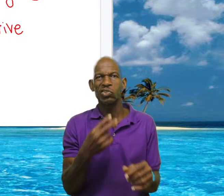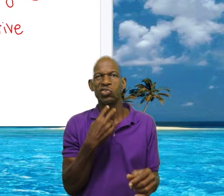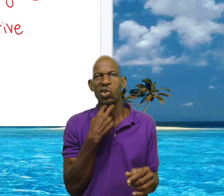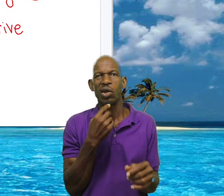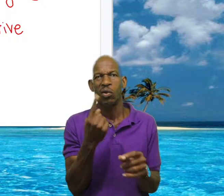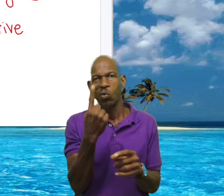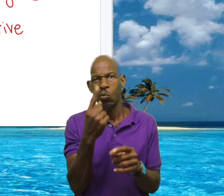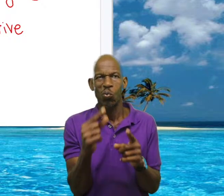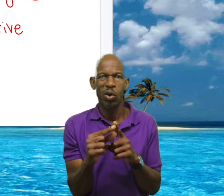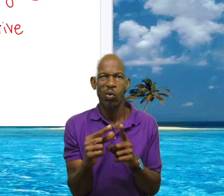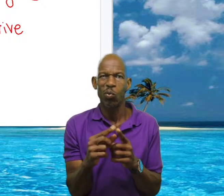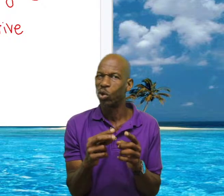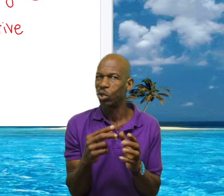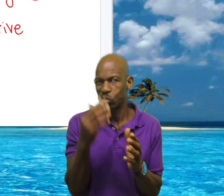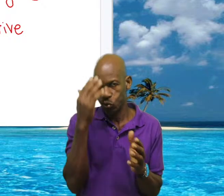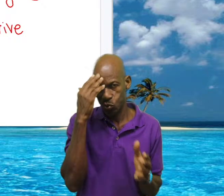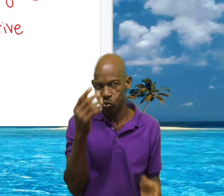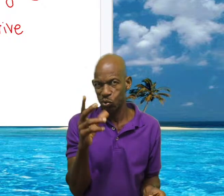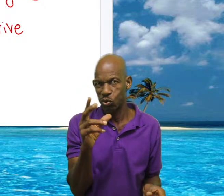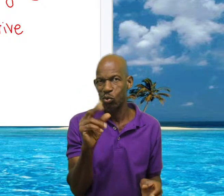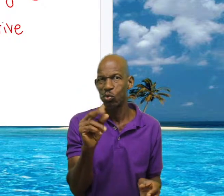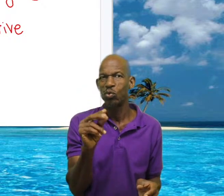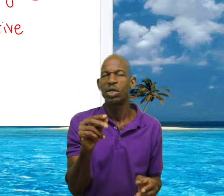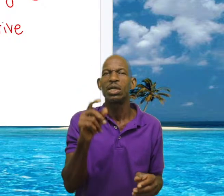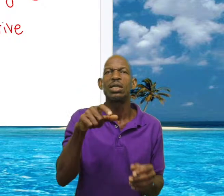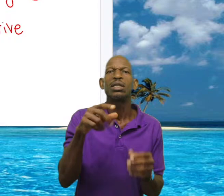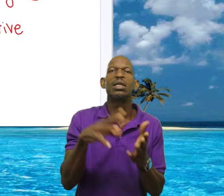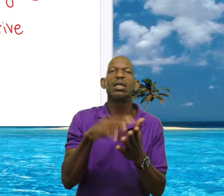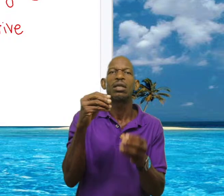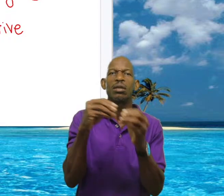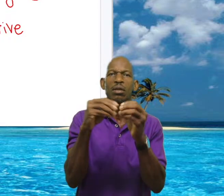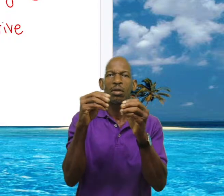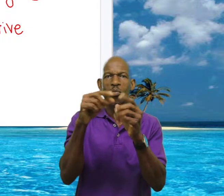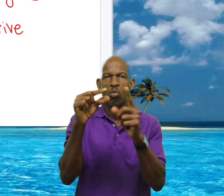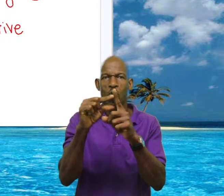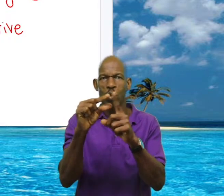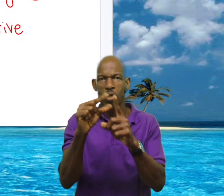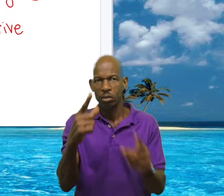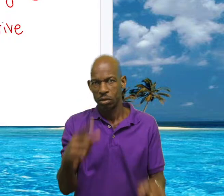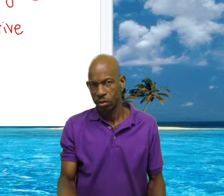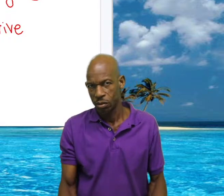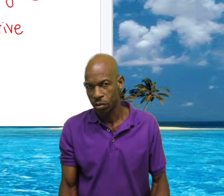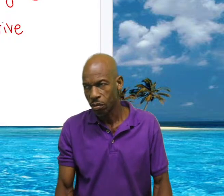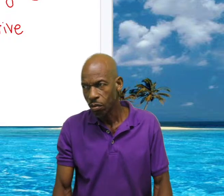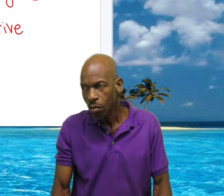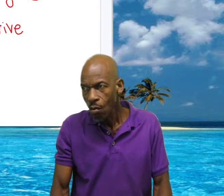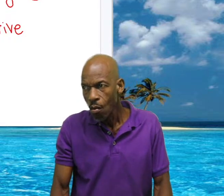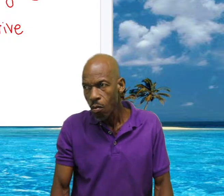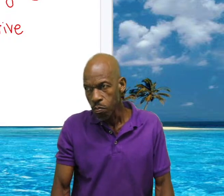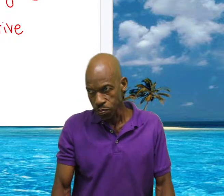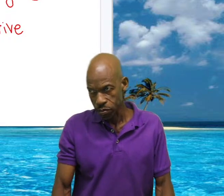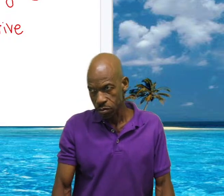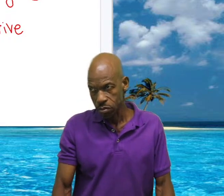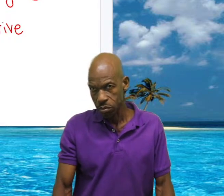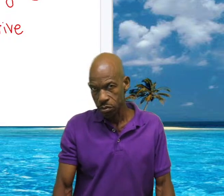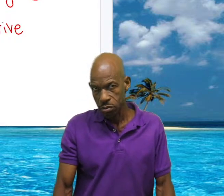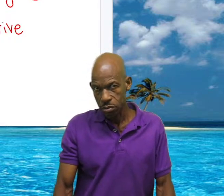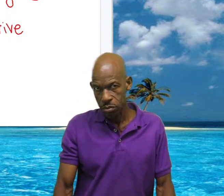you read, you will understand. Okay? All right, so we had these simple